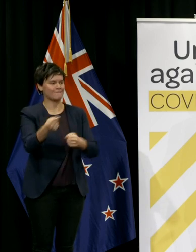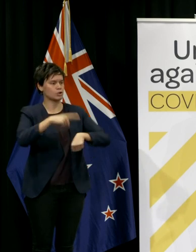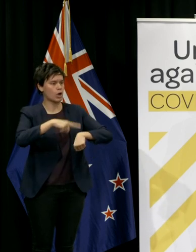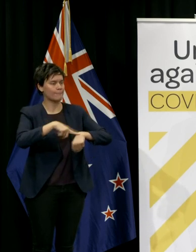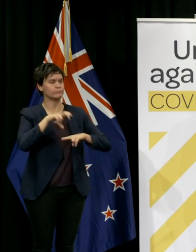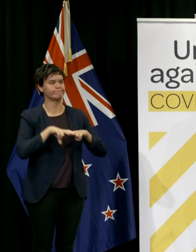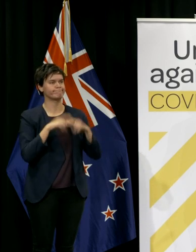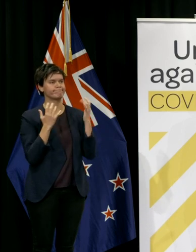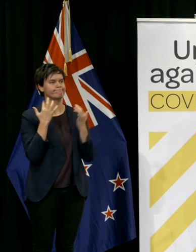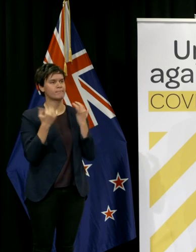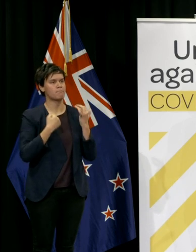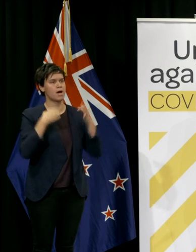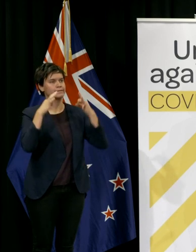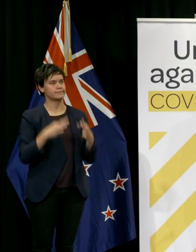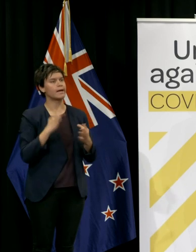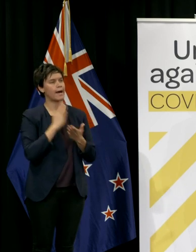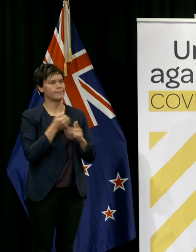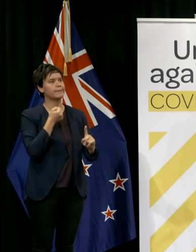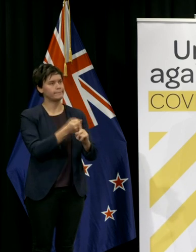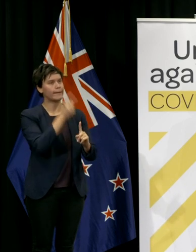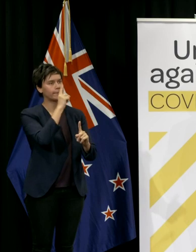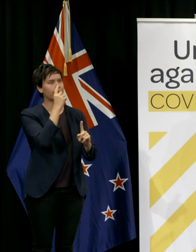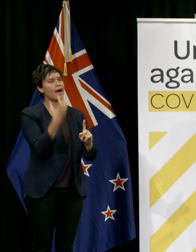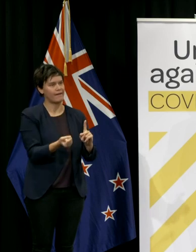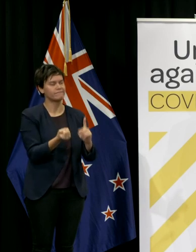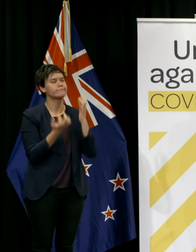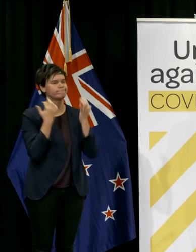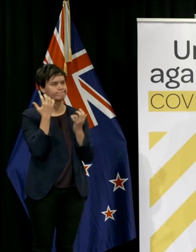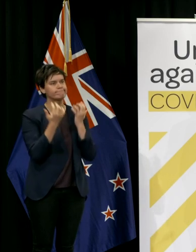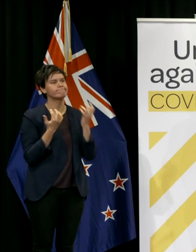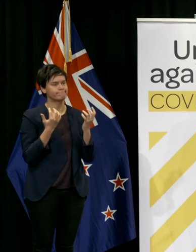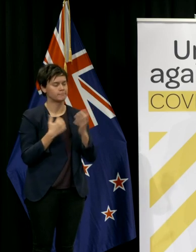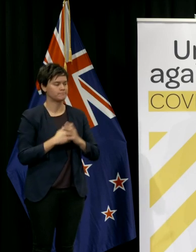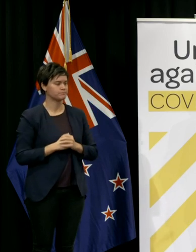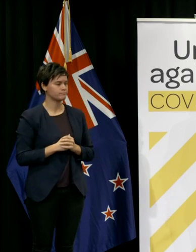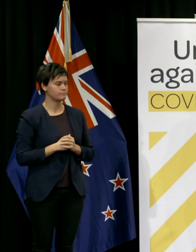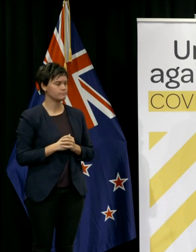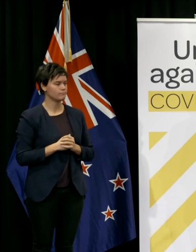the impact of their decisions. Do you believe people who say they weren't aware of the